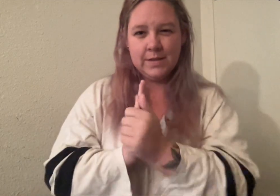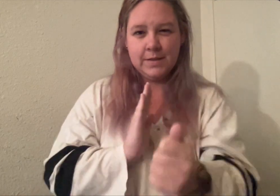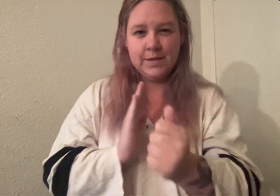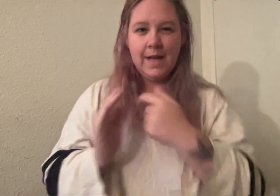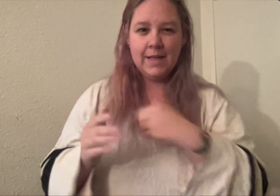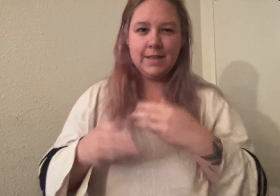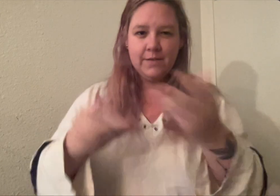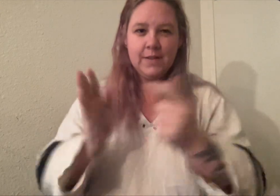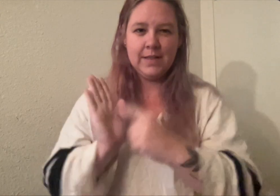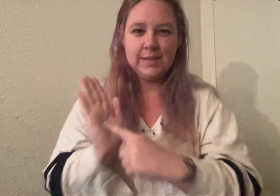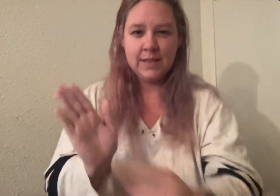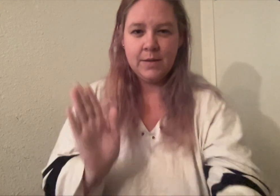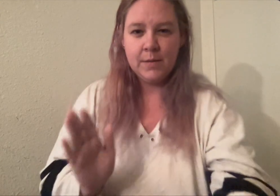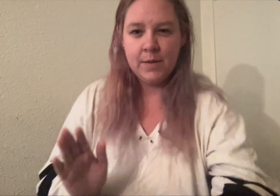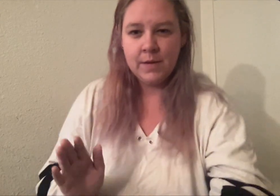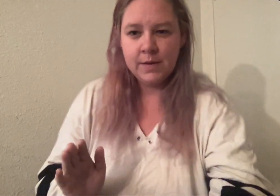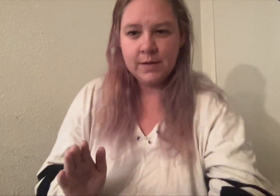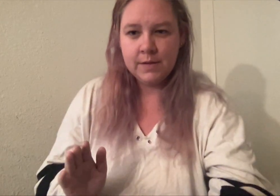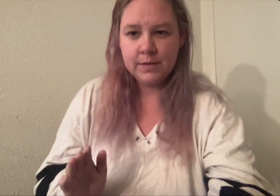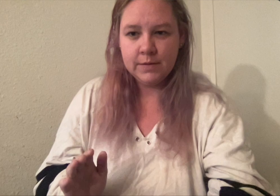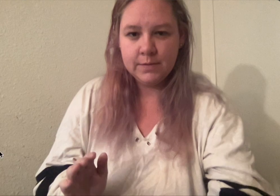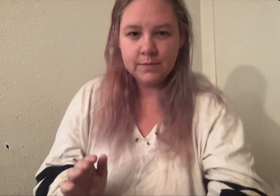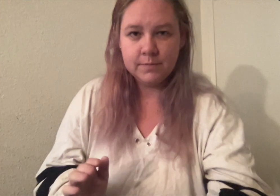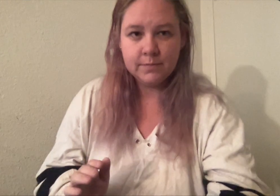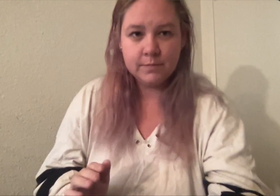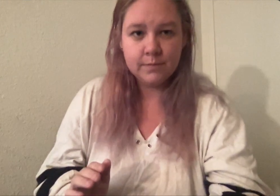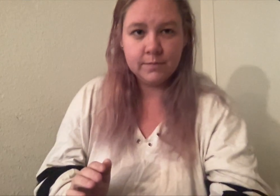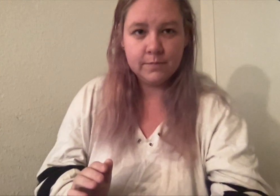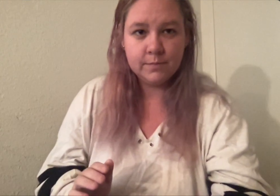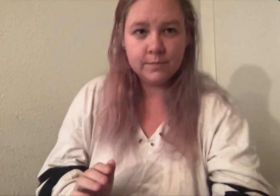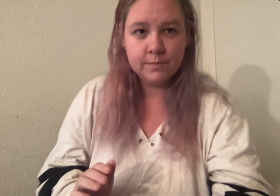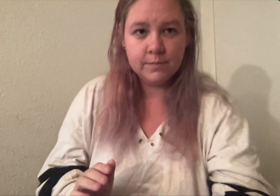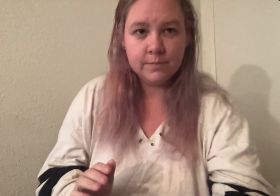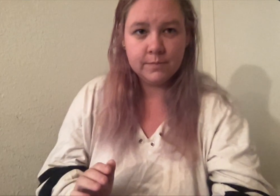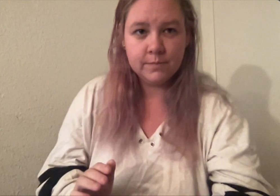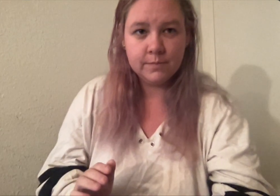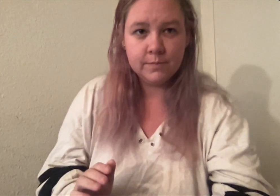Let's say you're a social studies teacher and you have this textbook in front of you.